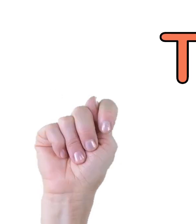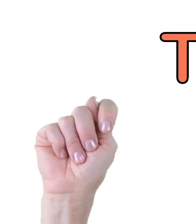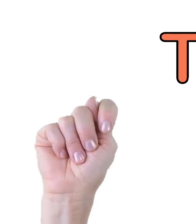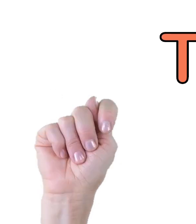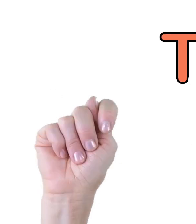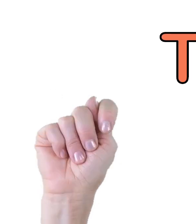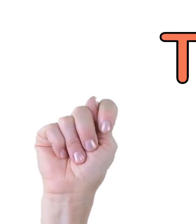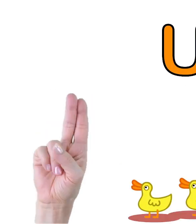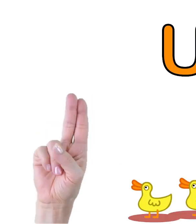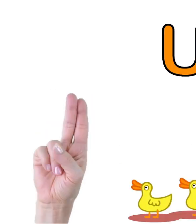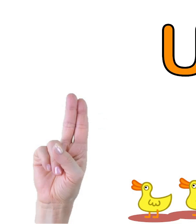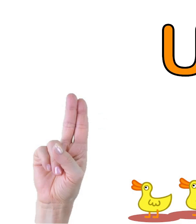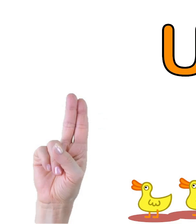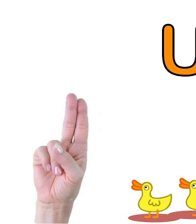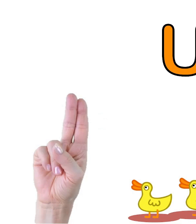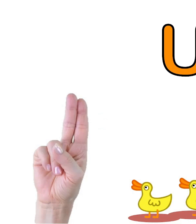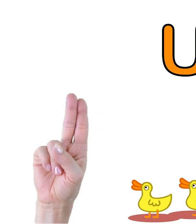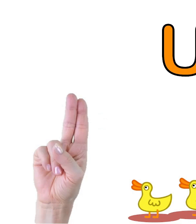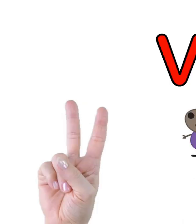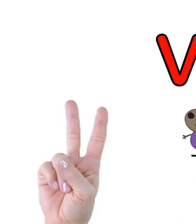U, V